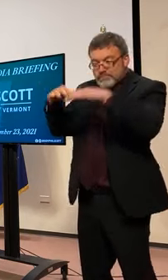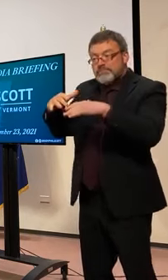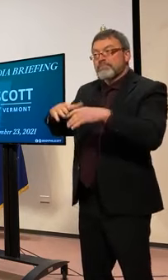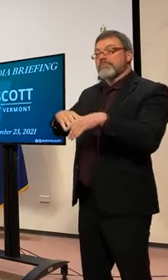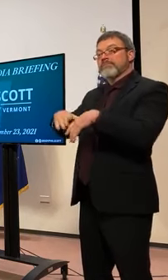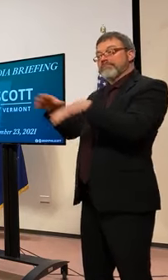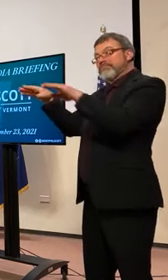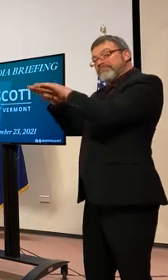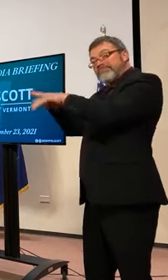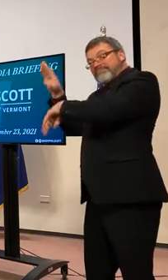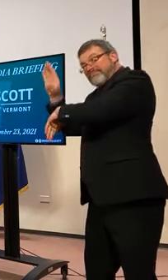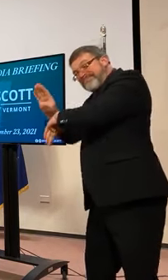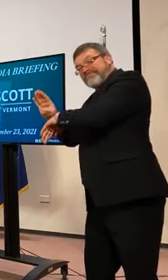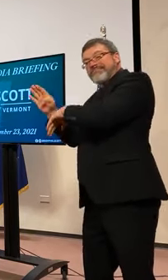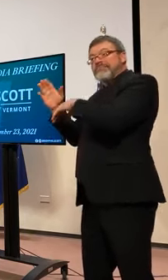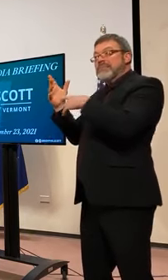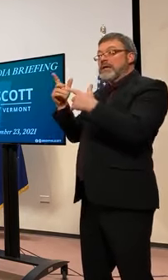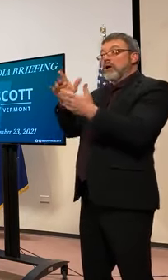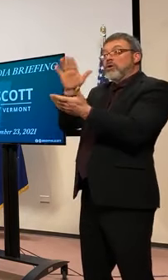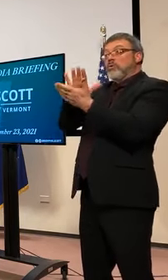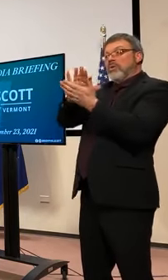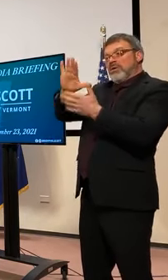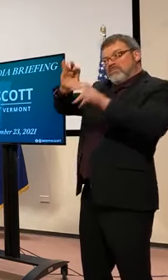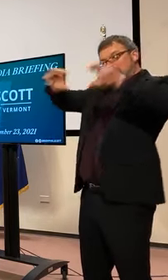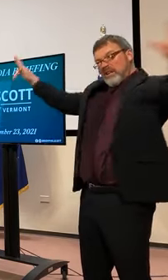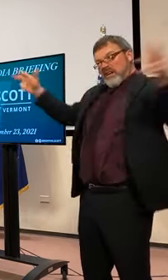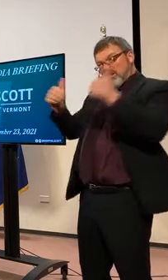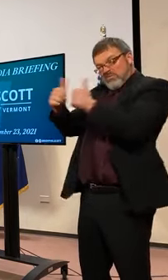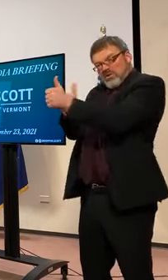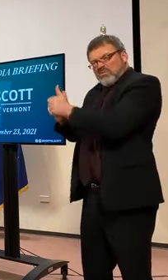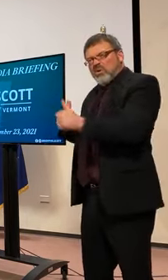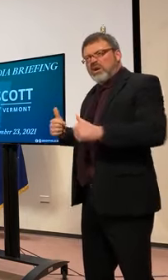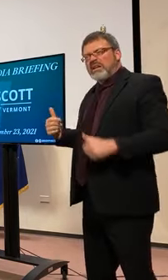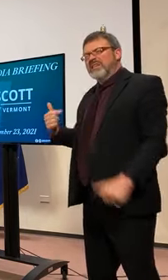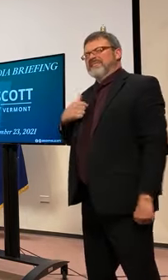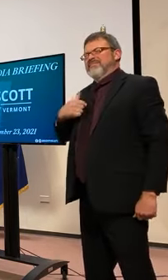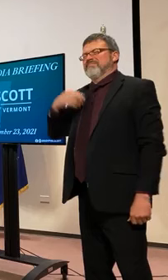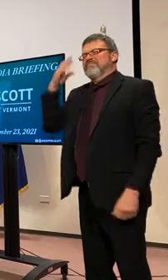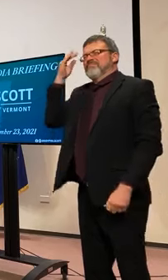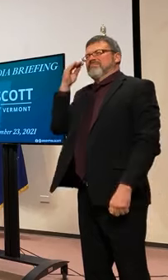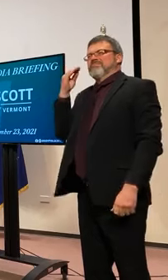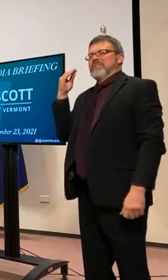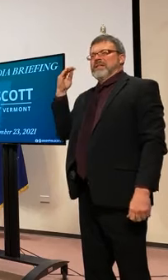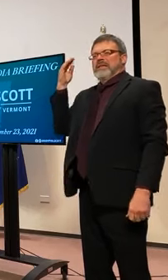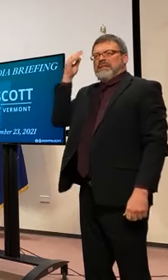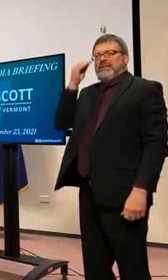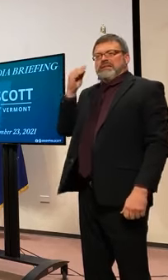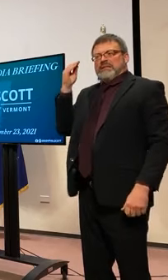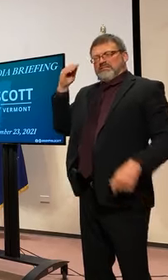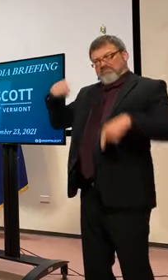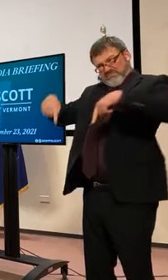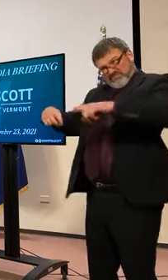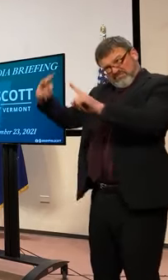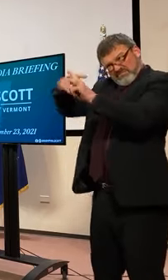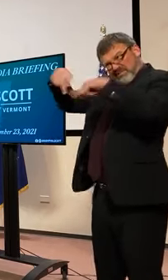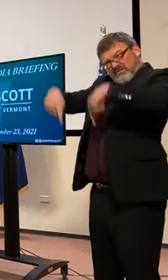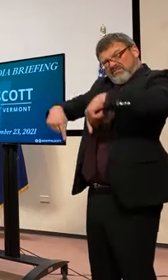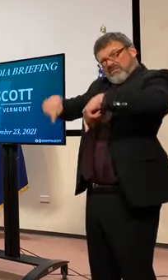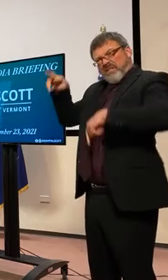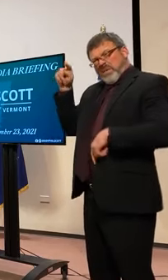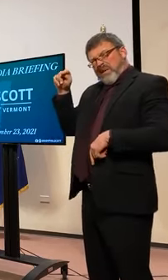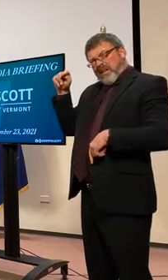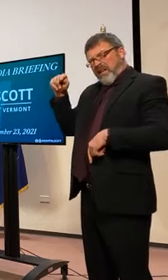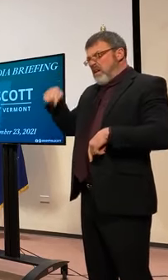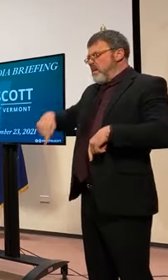more. Think about that. Vermont, the state with the highest vaccination and booster